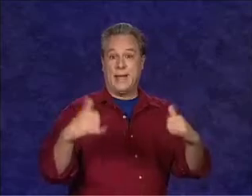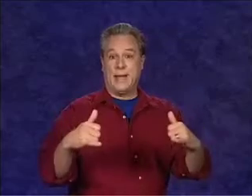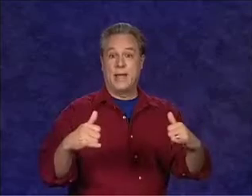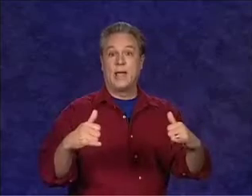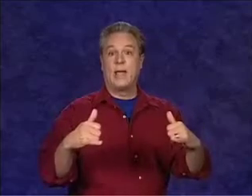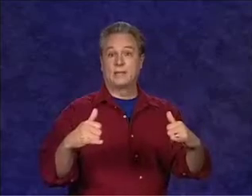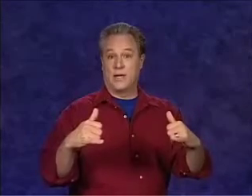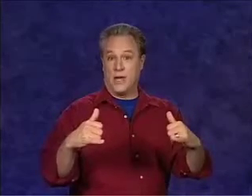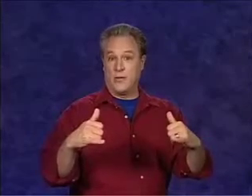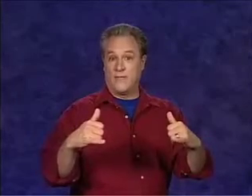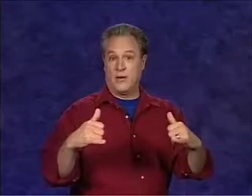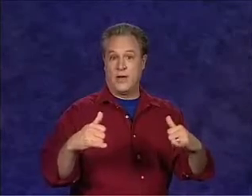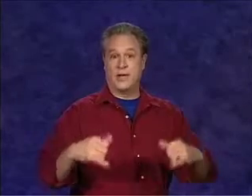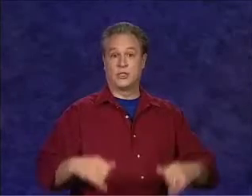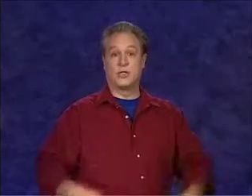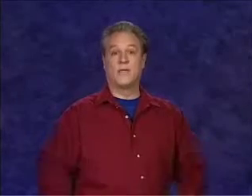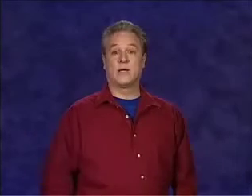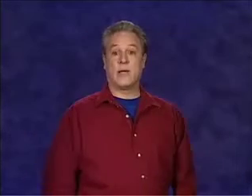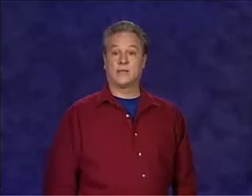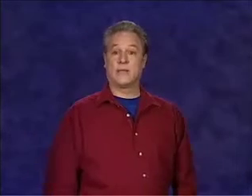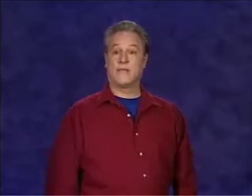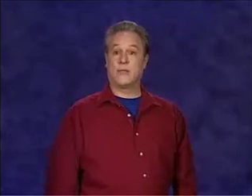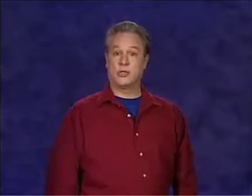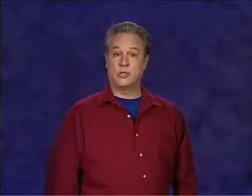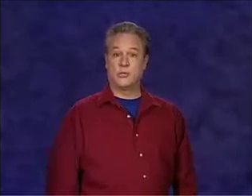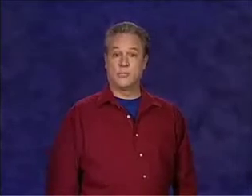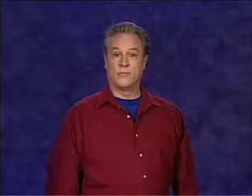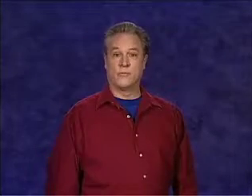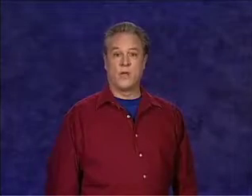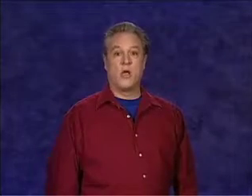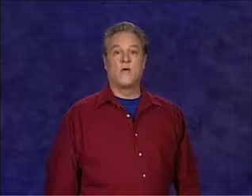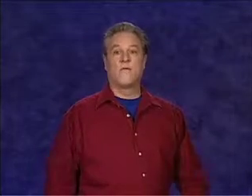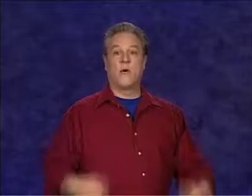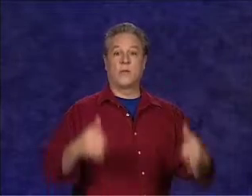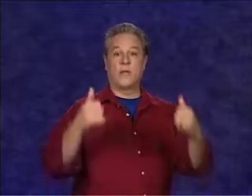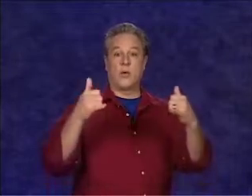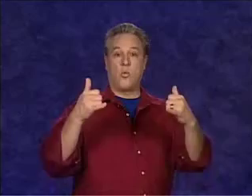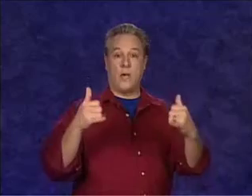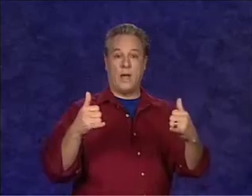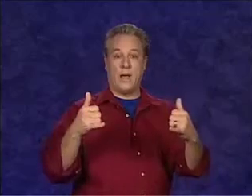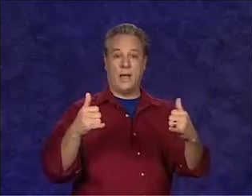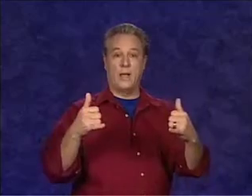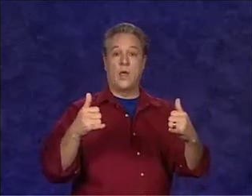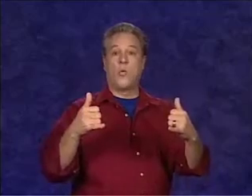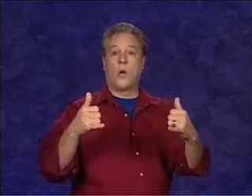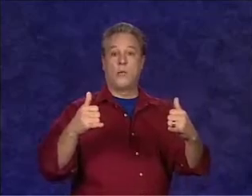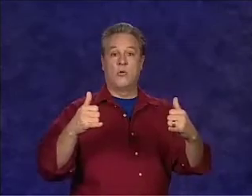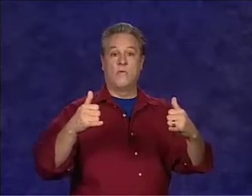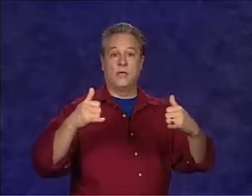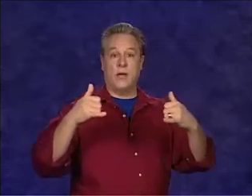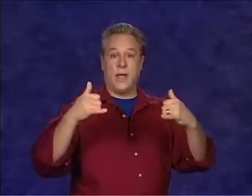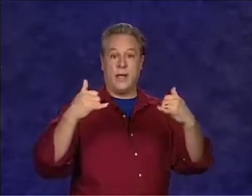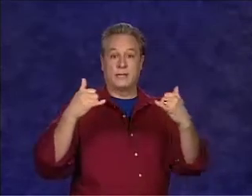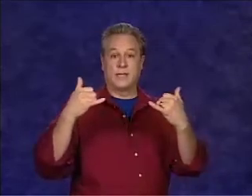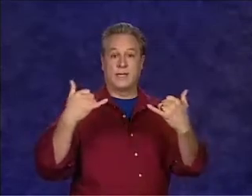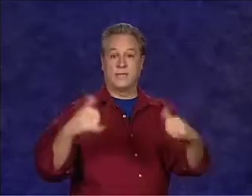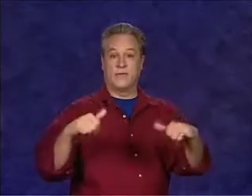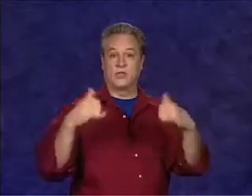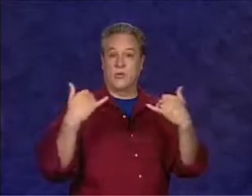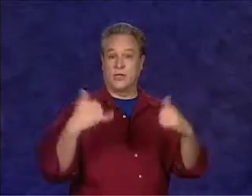Play is another variation of the concept for do. Form the letter Y while moving your hands in different